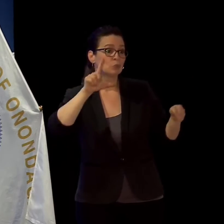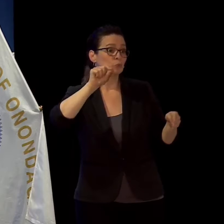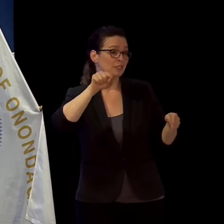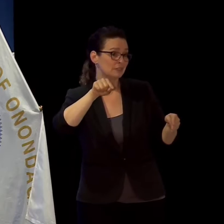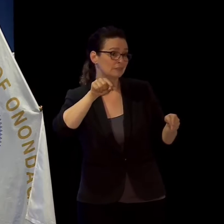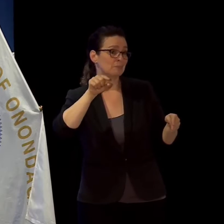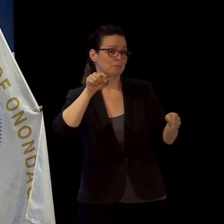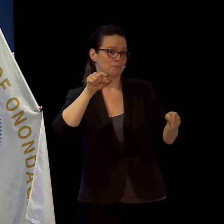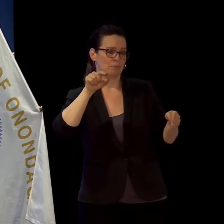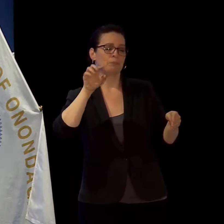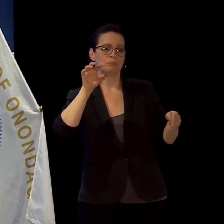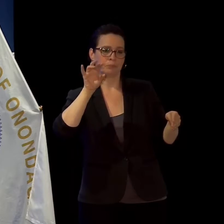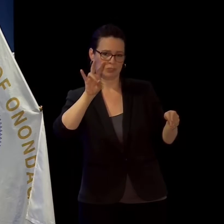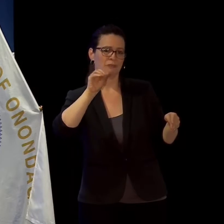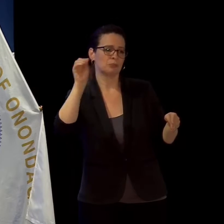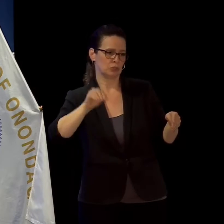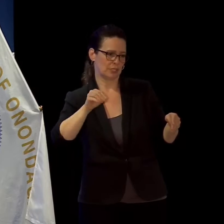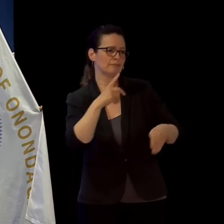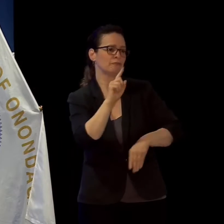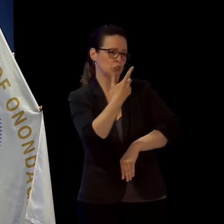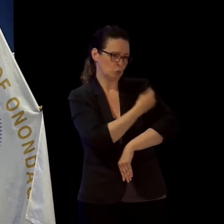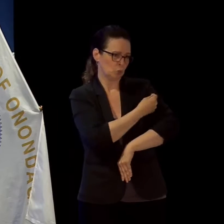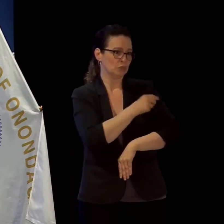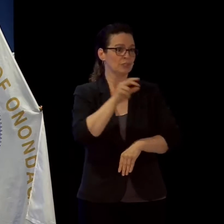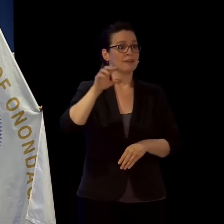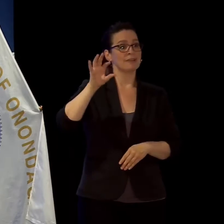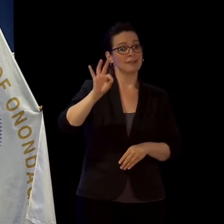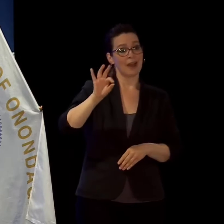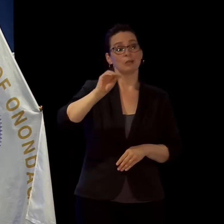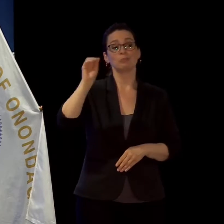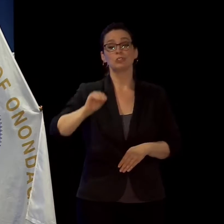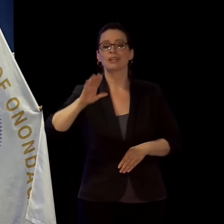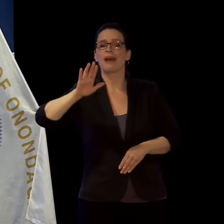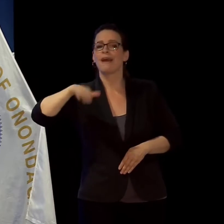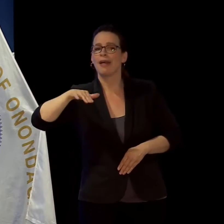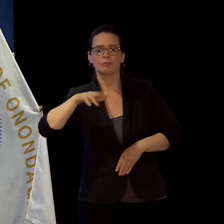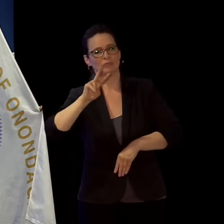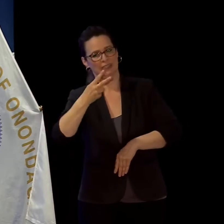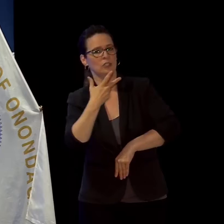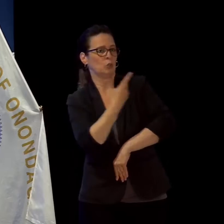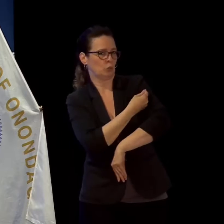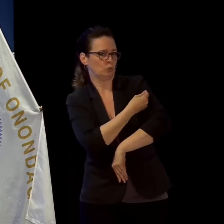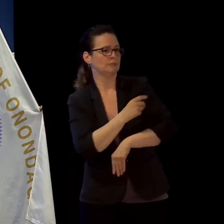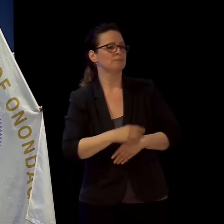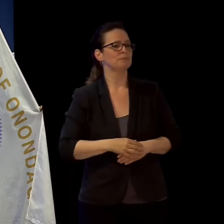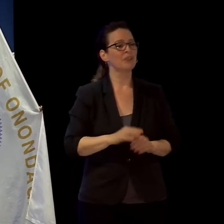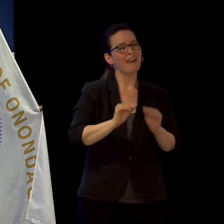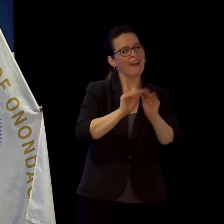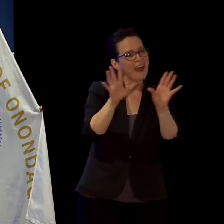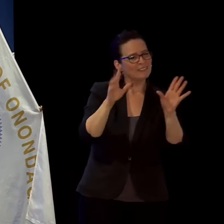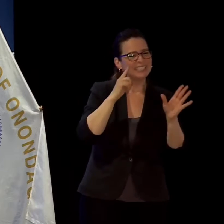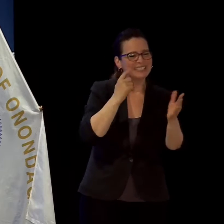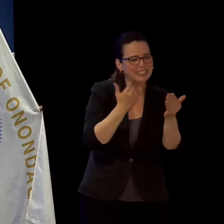27.1% first, 9% second. This is obviously a demographic that just became